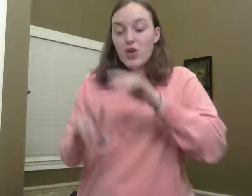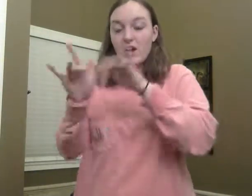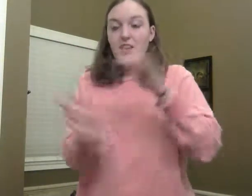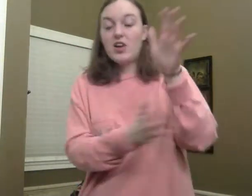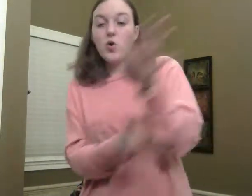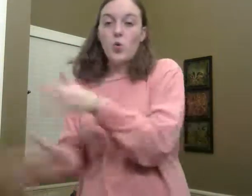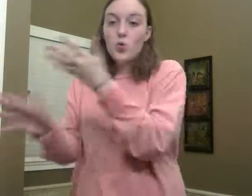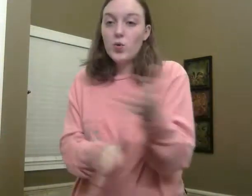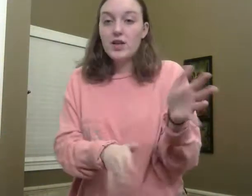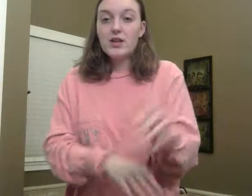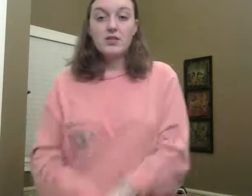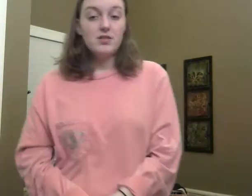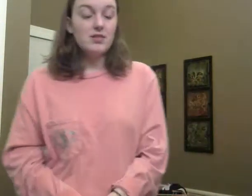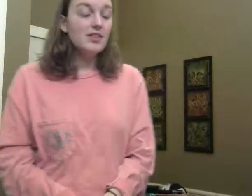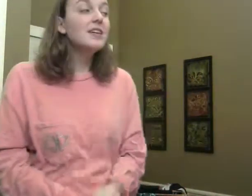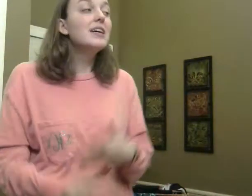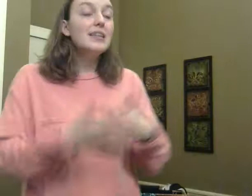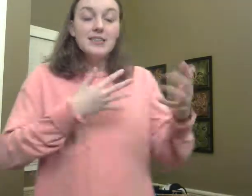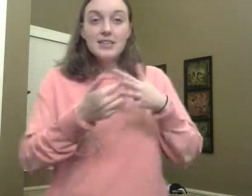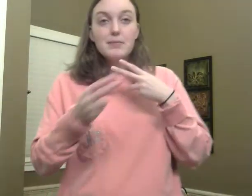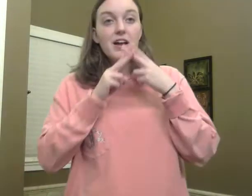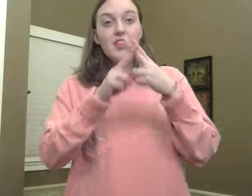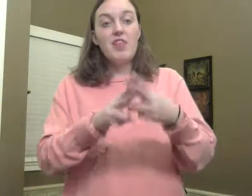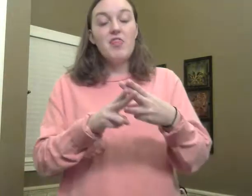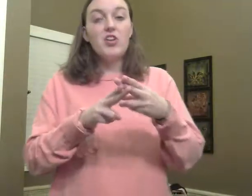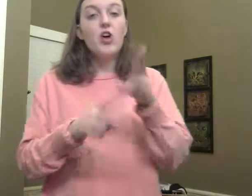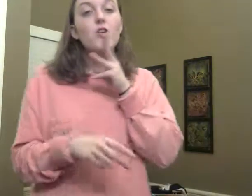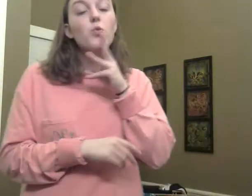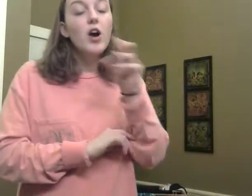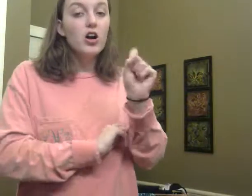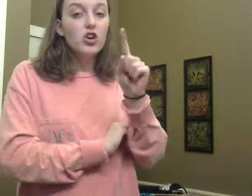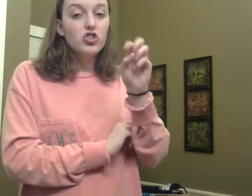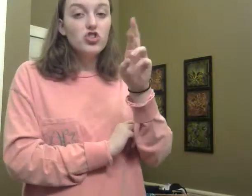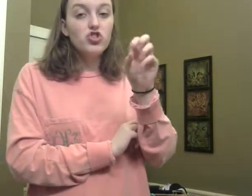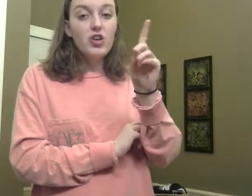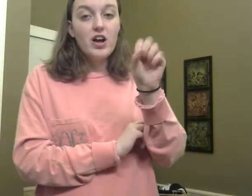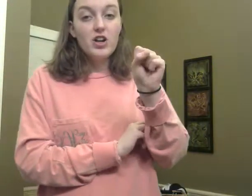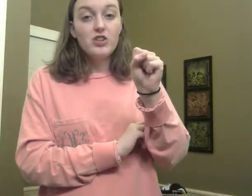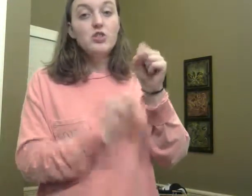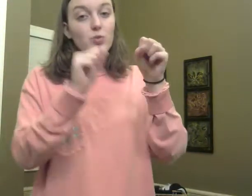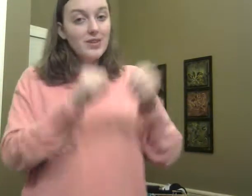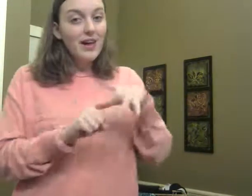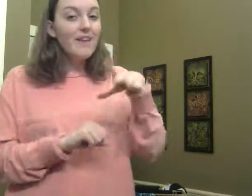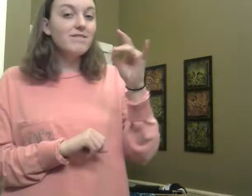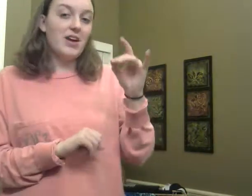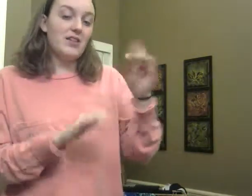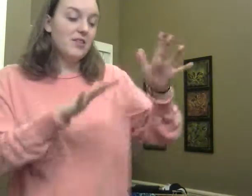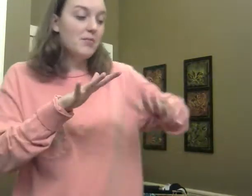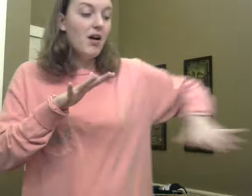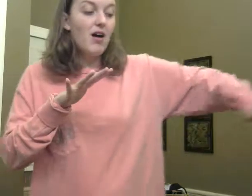they're called water striders, you could possibly find them on land. Okay? And